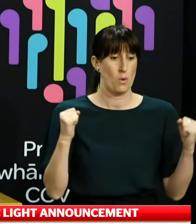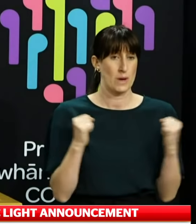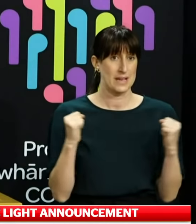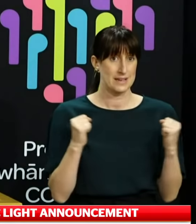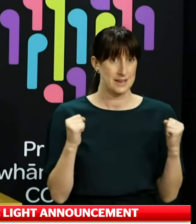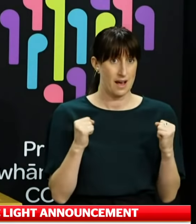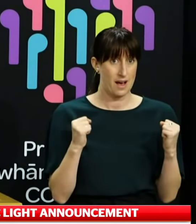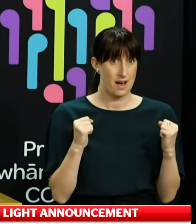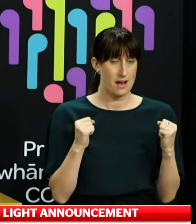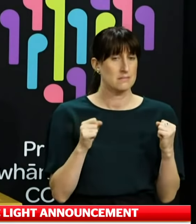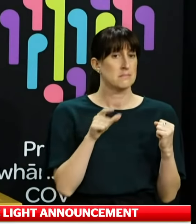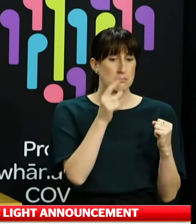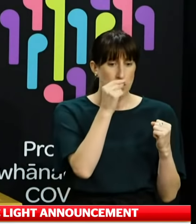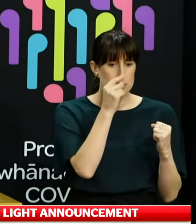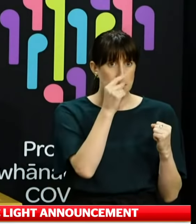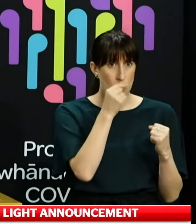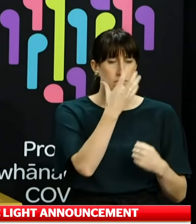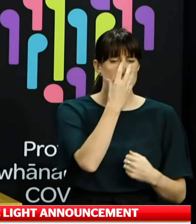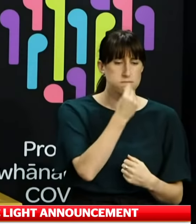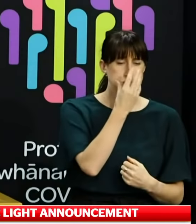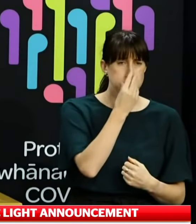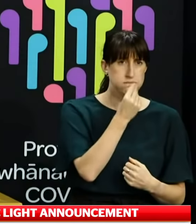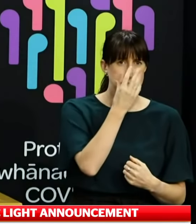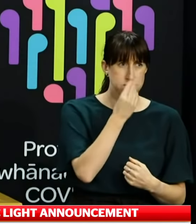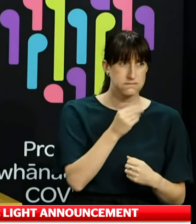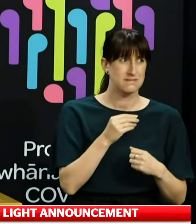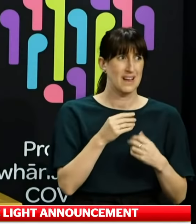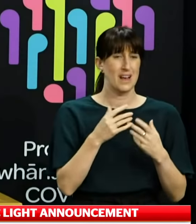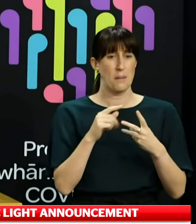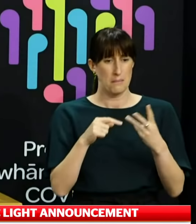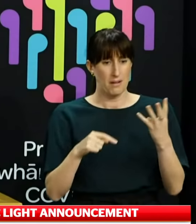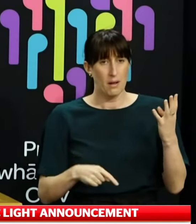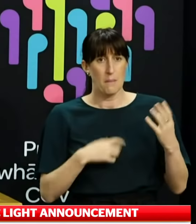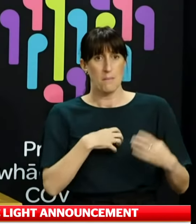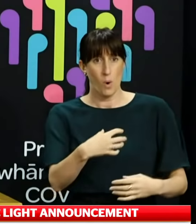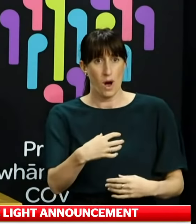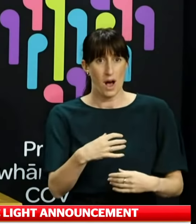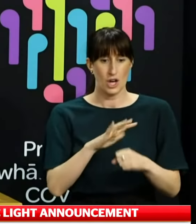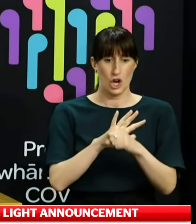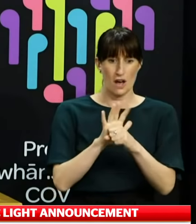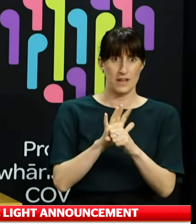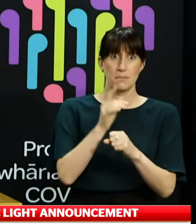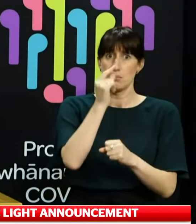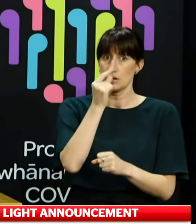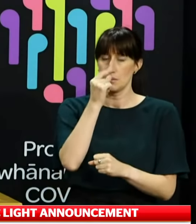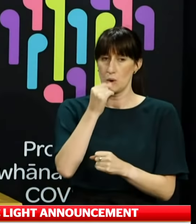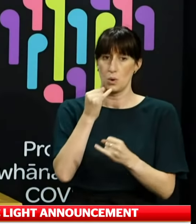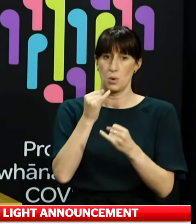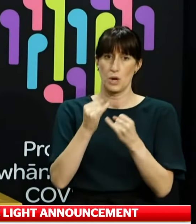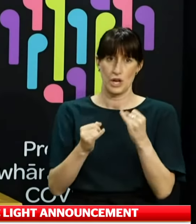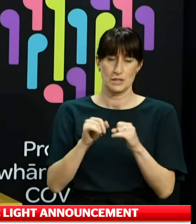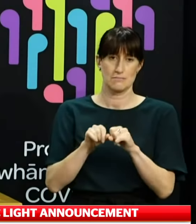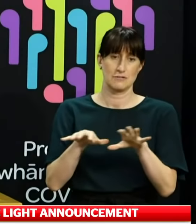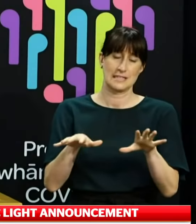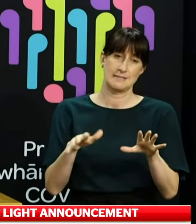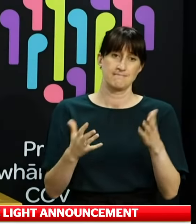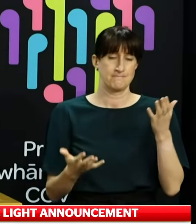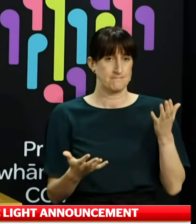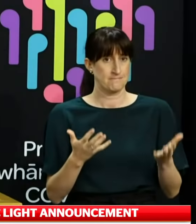surge in influenza and potentially in COVID-19. And so that will inform the decisions we make in the